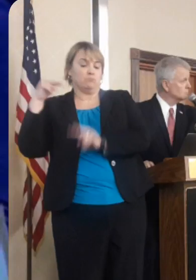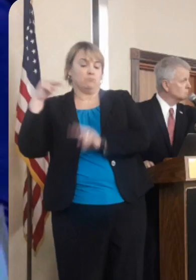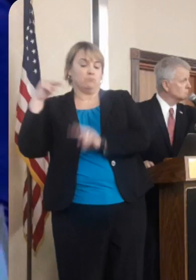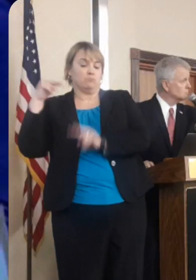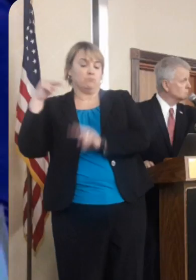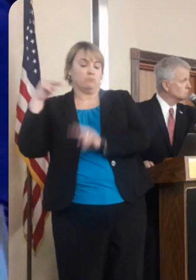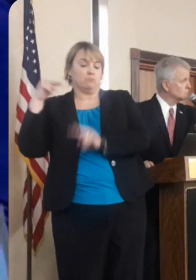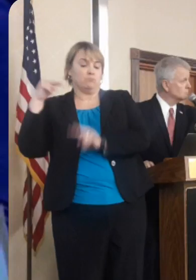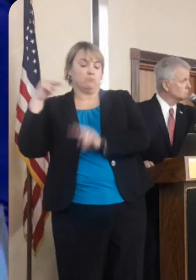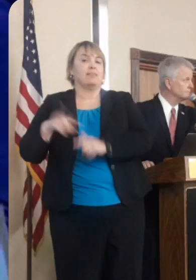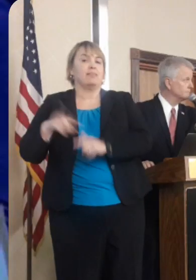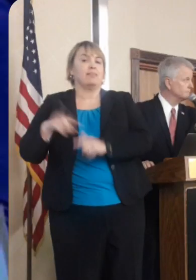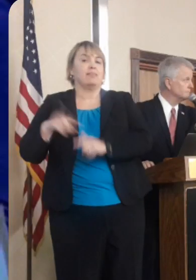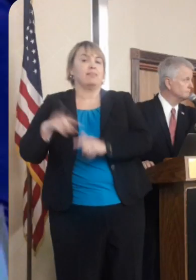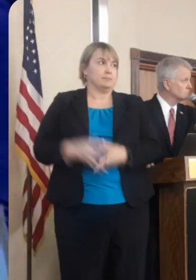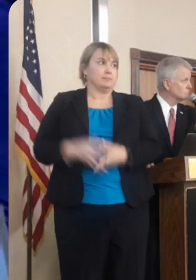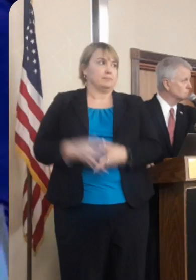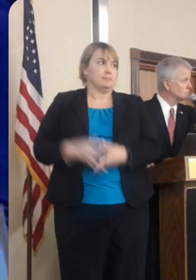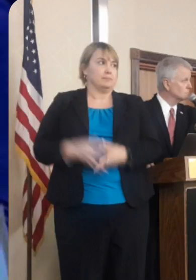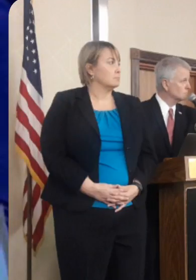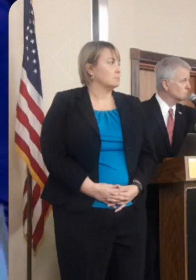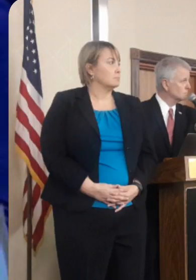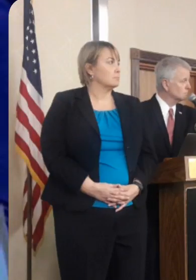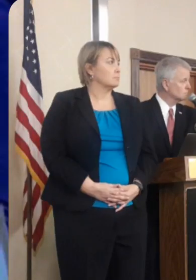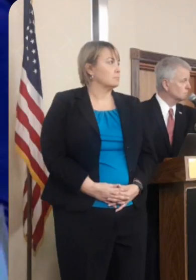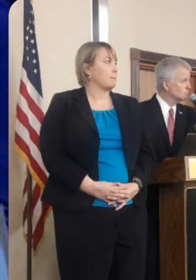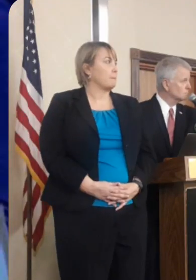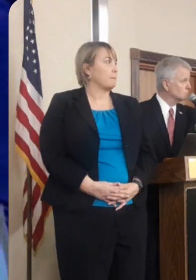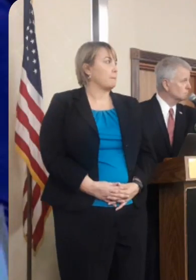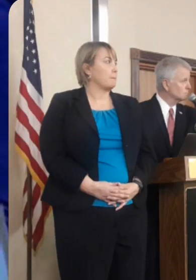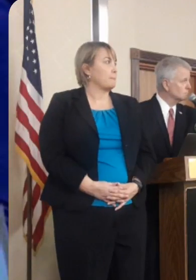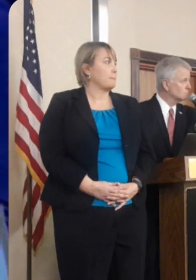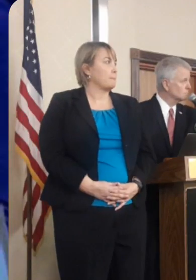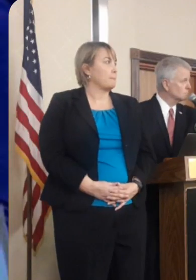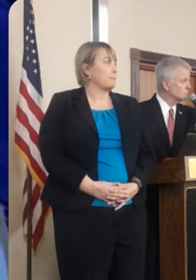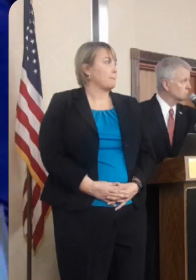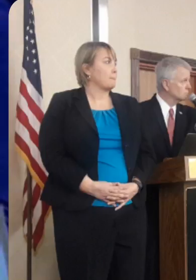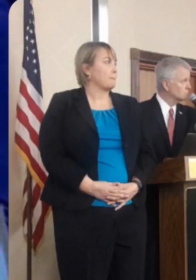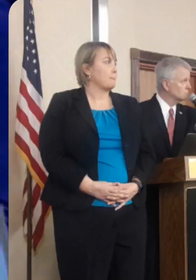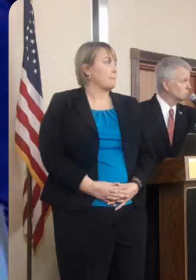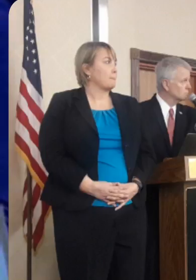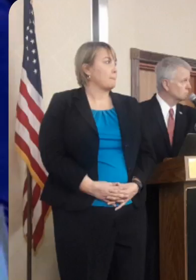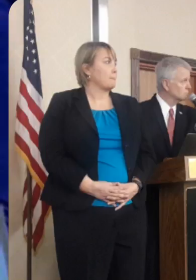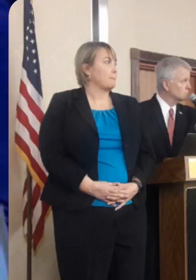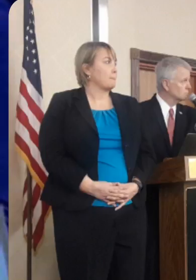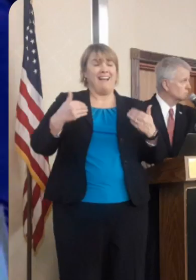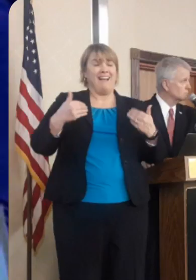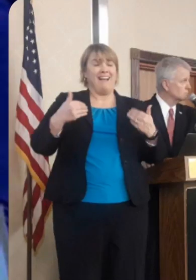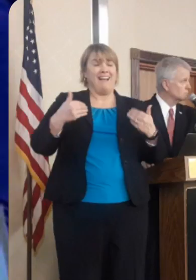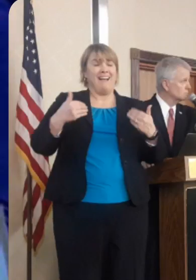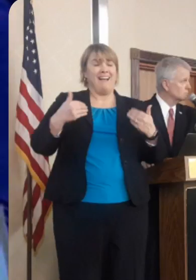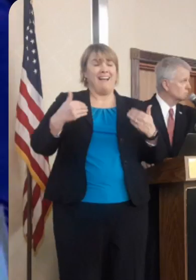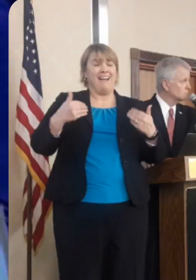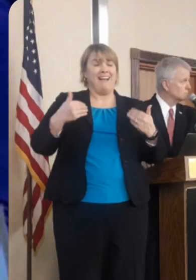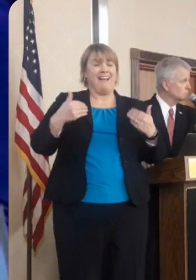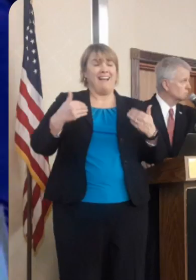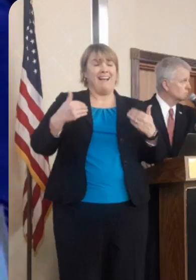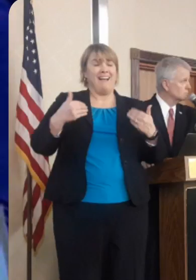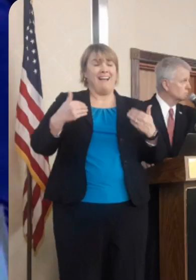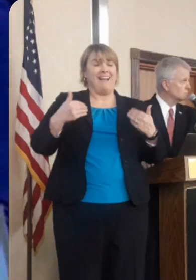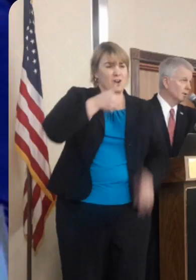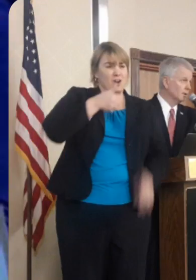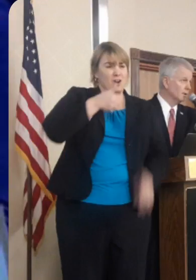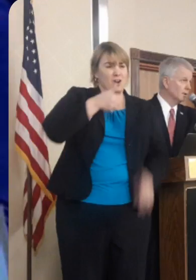second-class SREC member who cannot be a participant in the legislative process. Thank you.